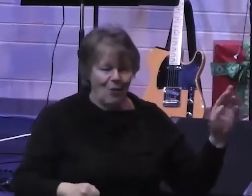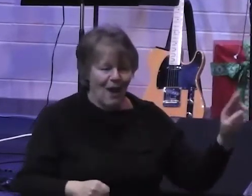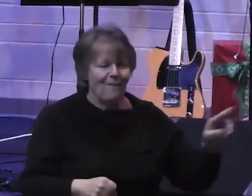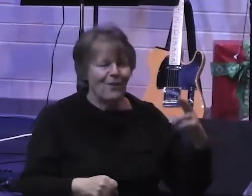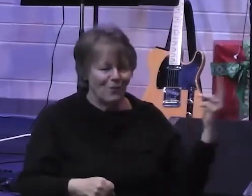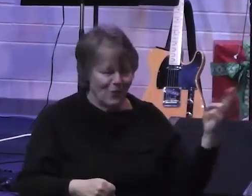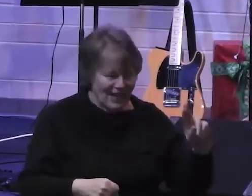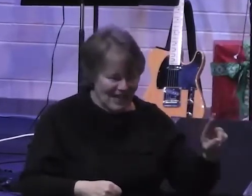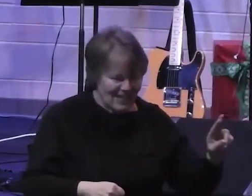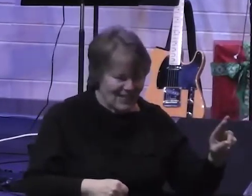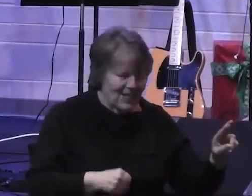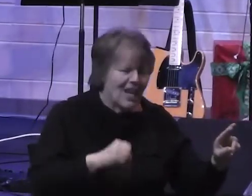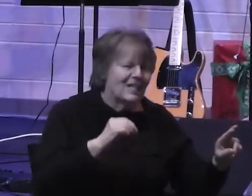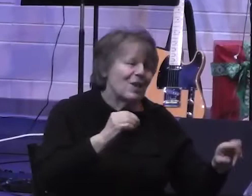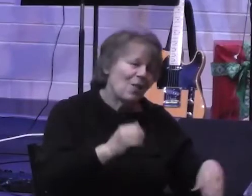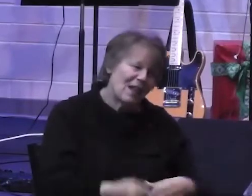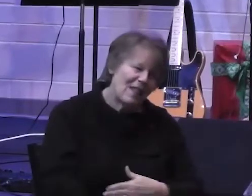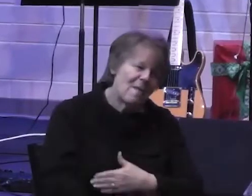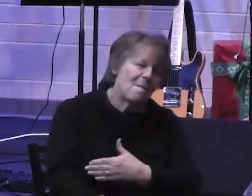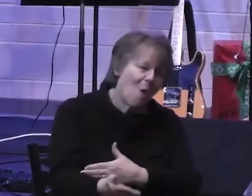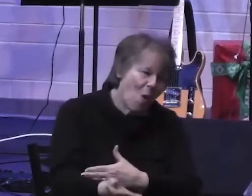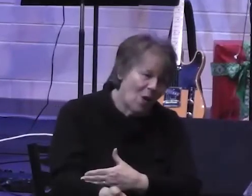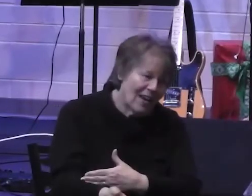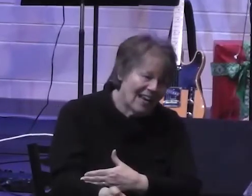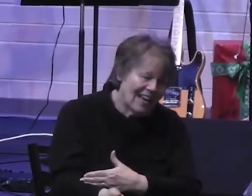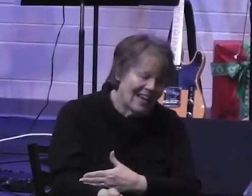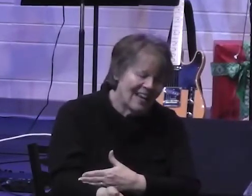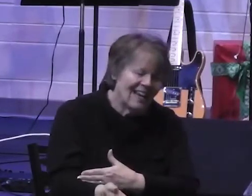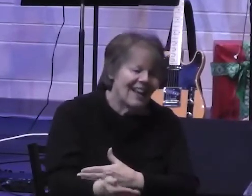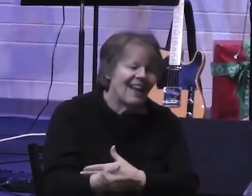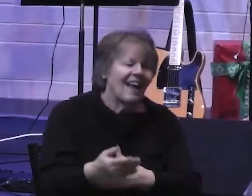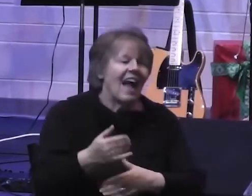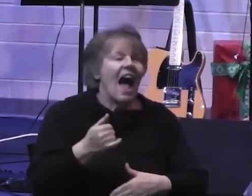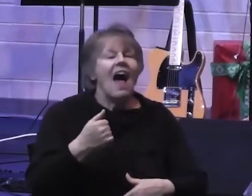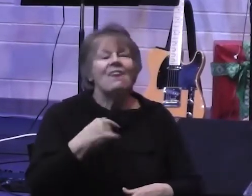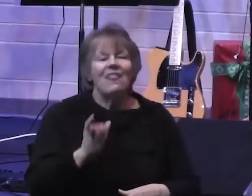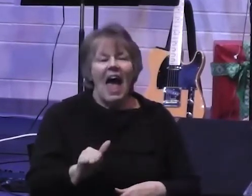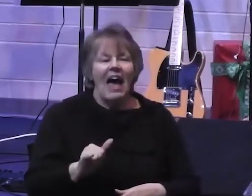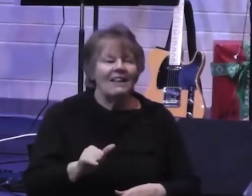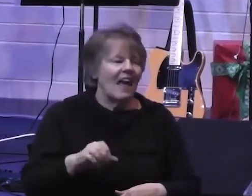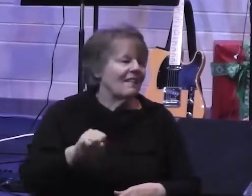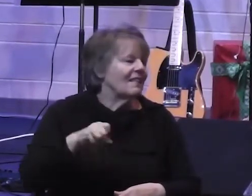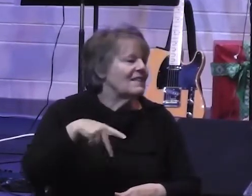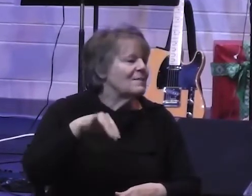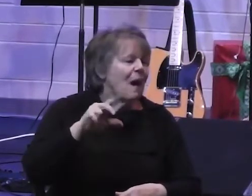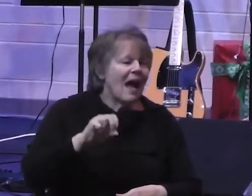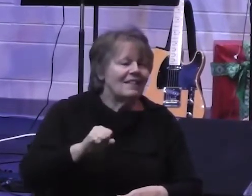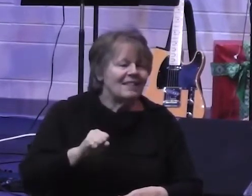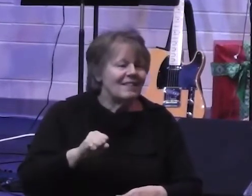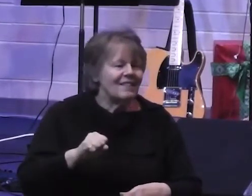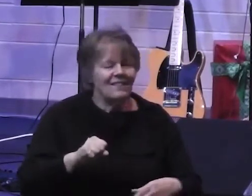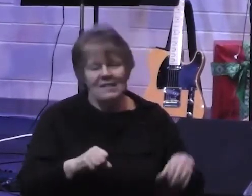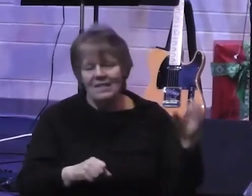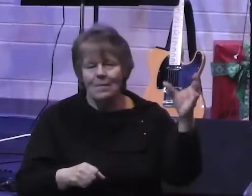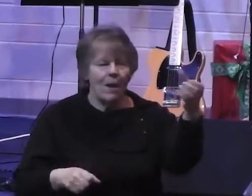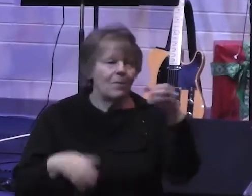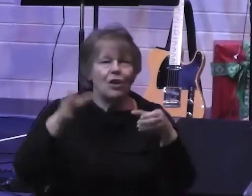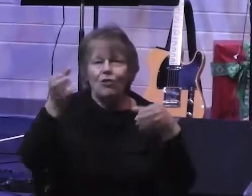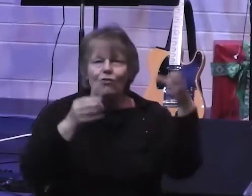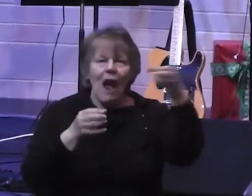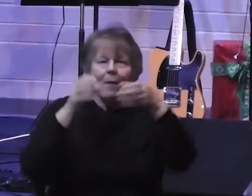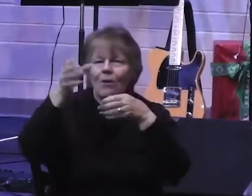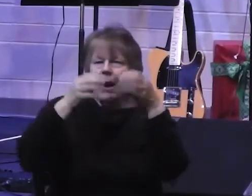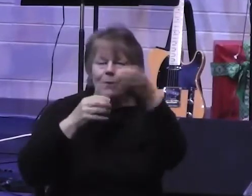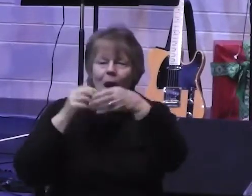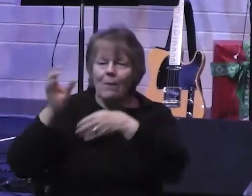in the morning, heck, I'm going to open the bag and I'm going to take the exact same spices, right? I'm going to take the same cumin, the same soy sauce, the same